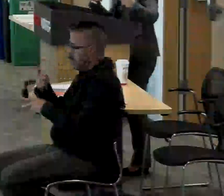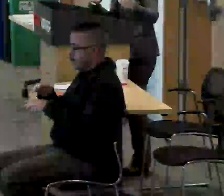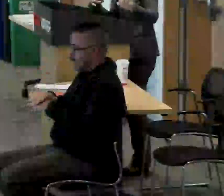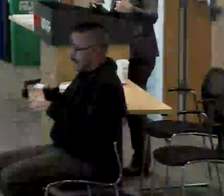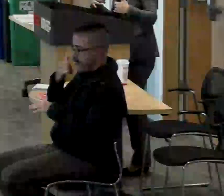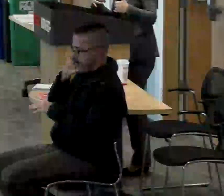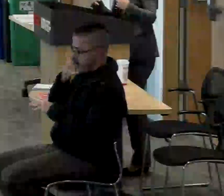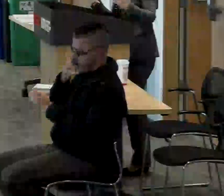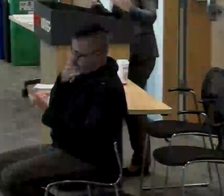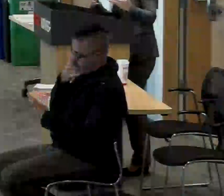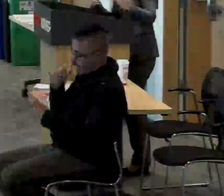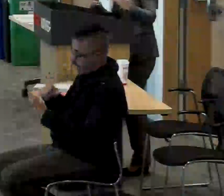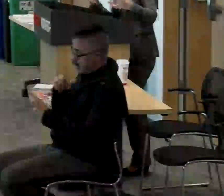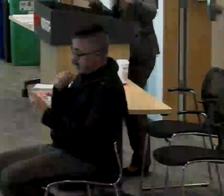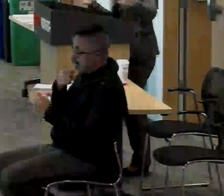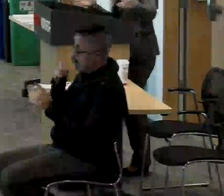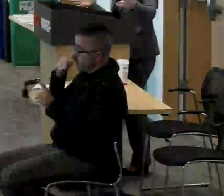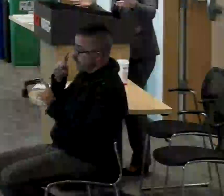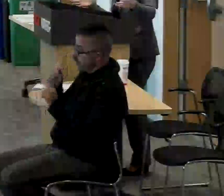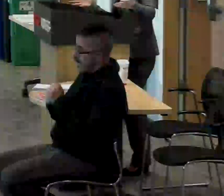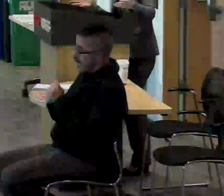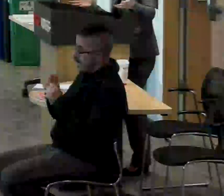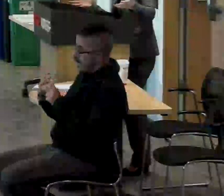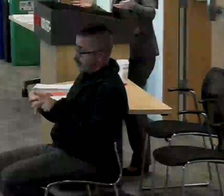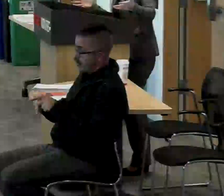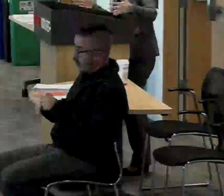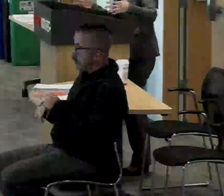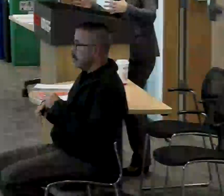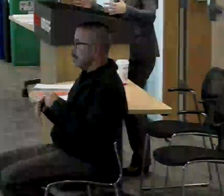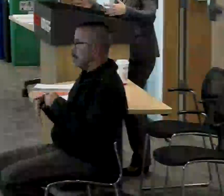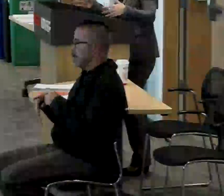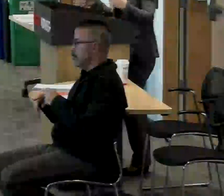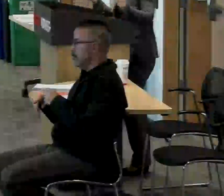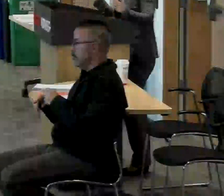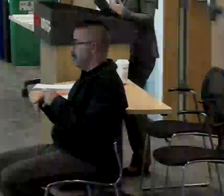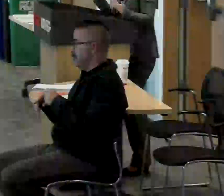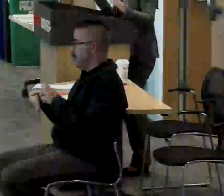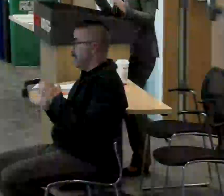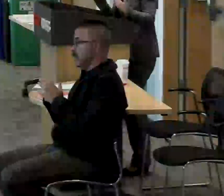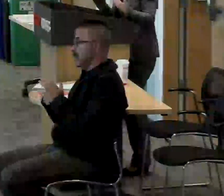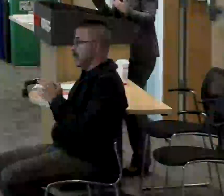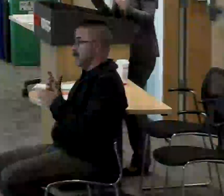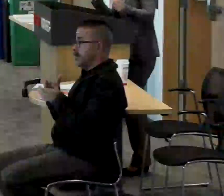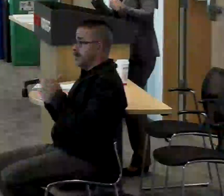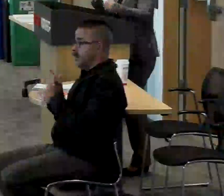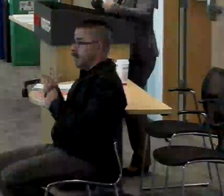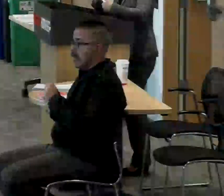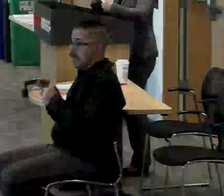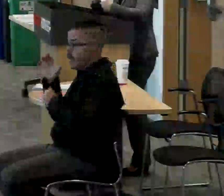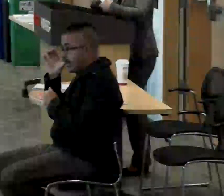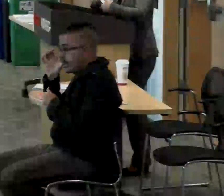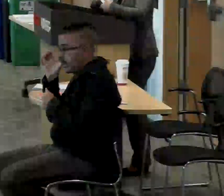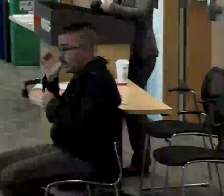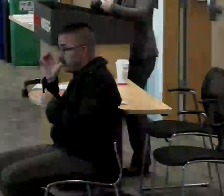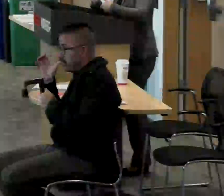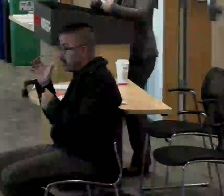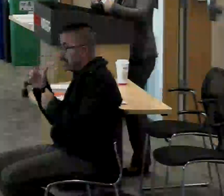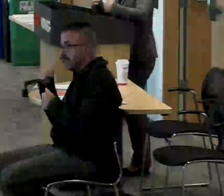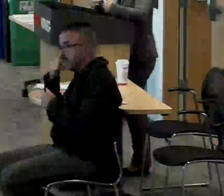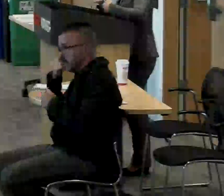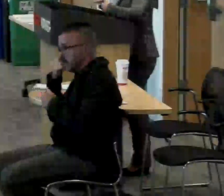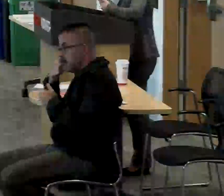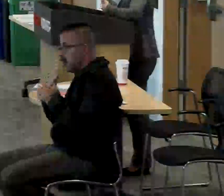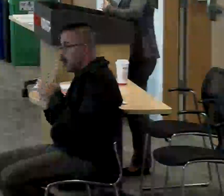work for people, for every person who's eligible. They can't sometimes hear on what someone's saying on the other side of the